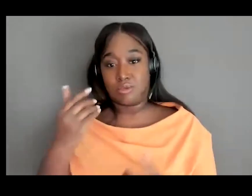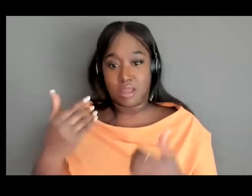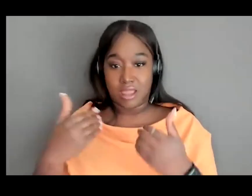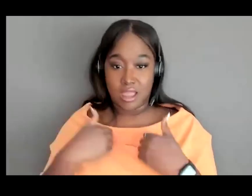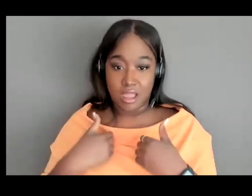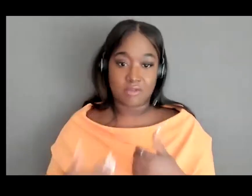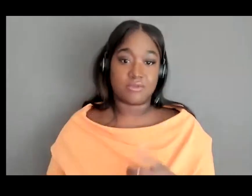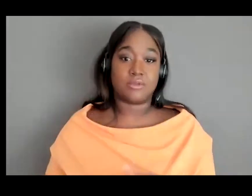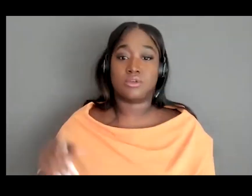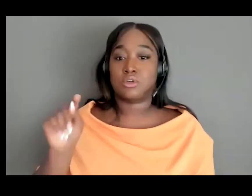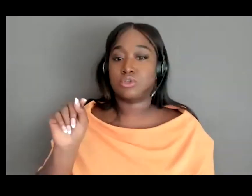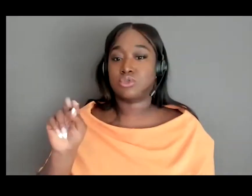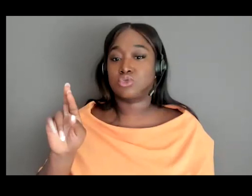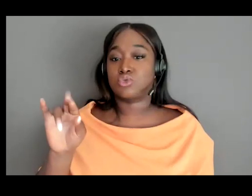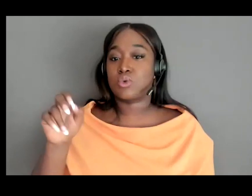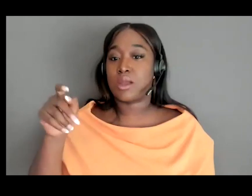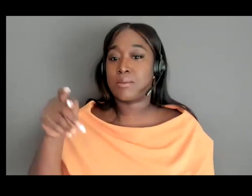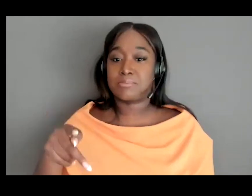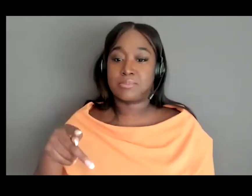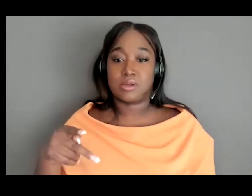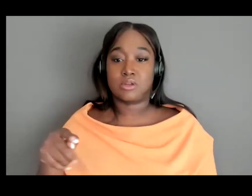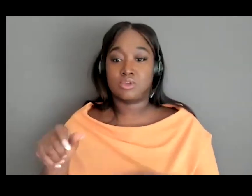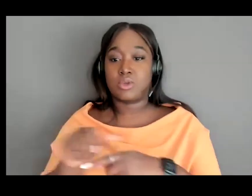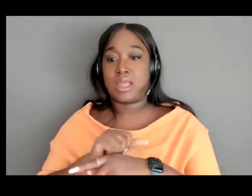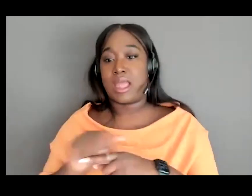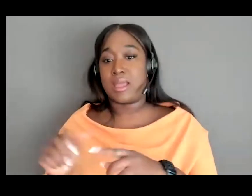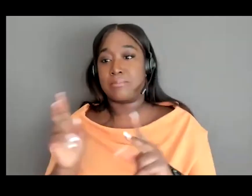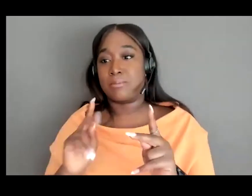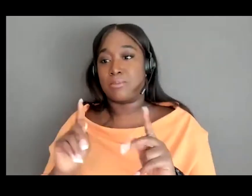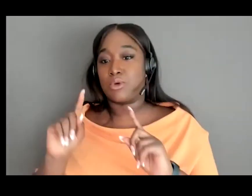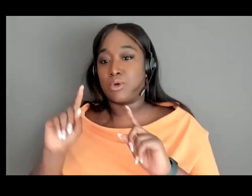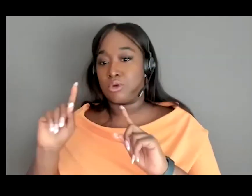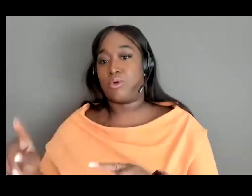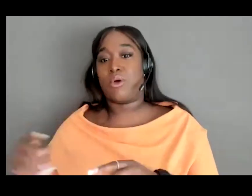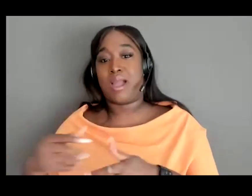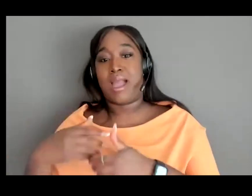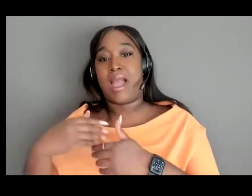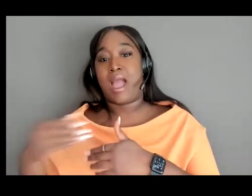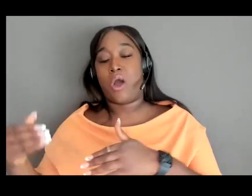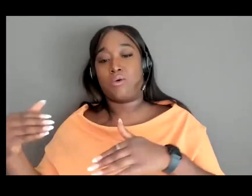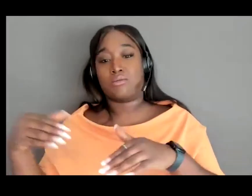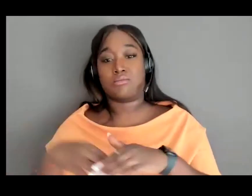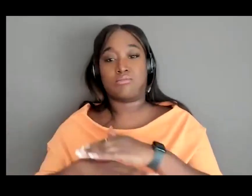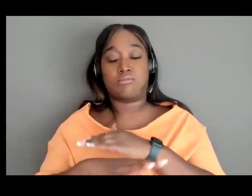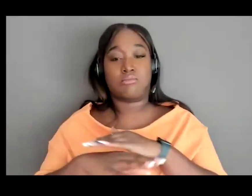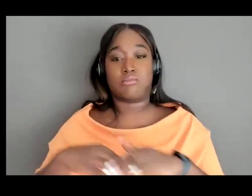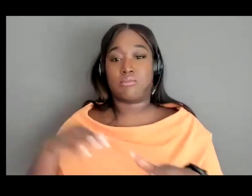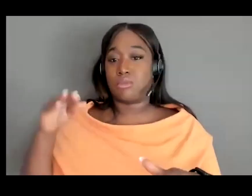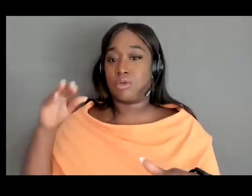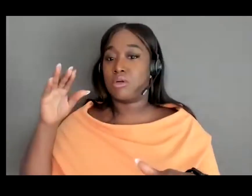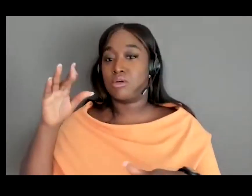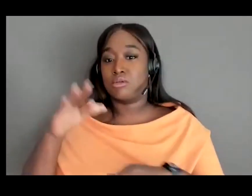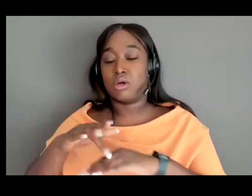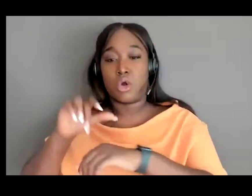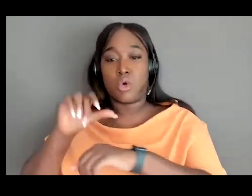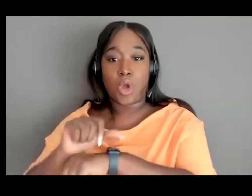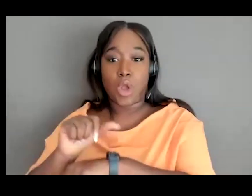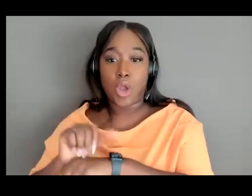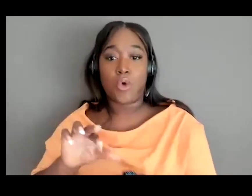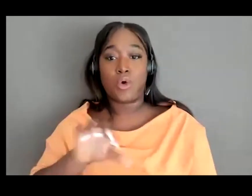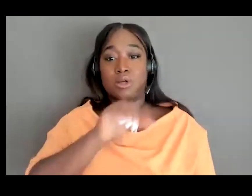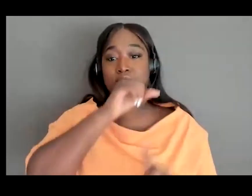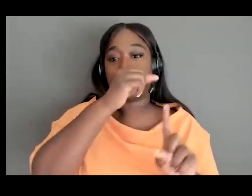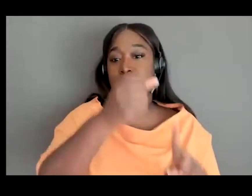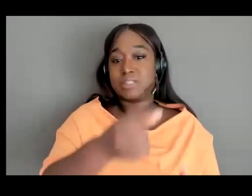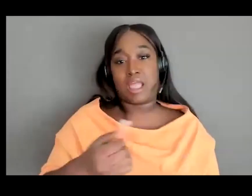there's trip chaining. There's some people who will go out to and from work, and then there's a set of circumstances where you might go to